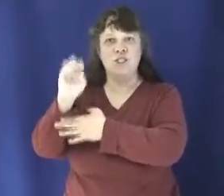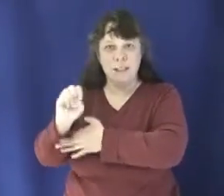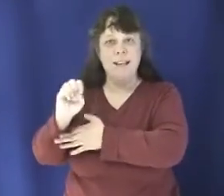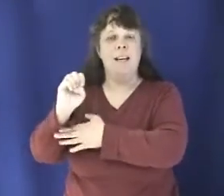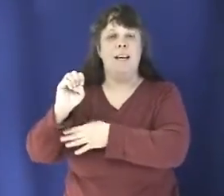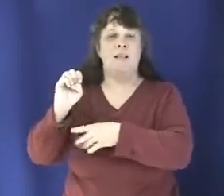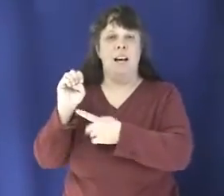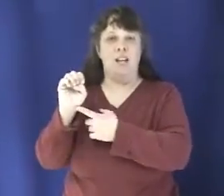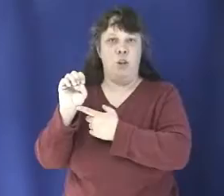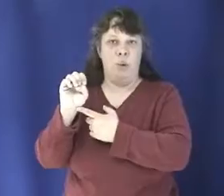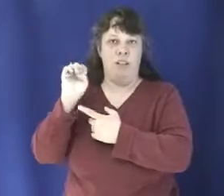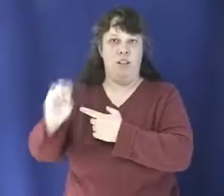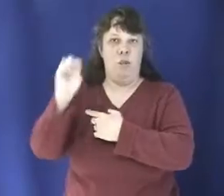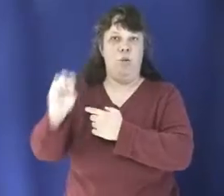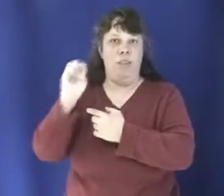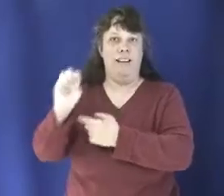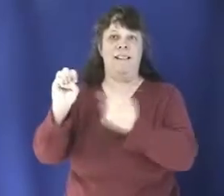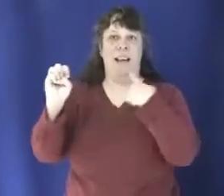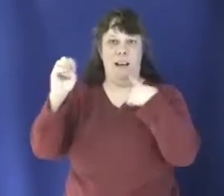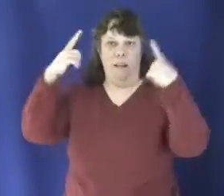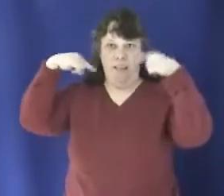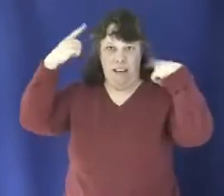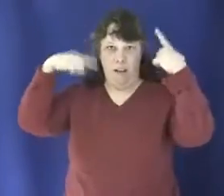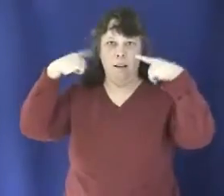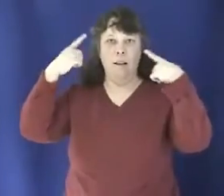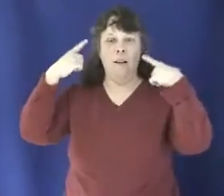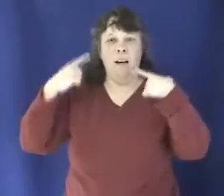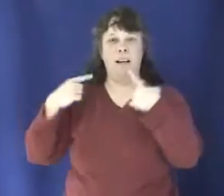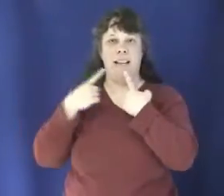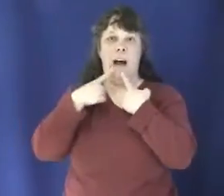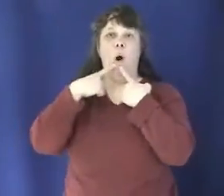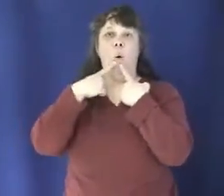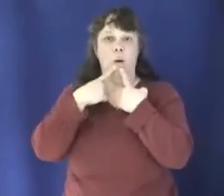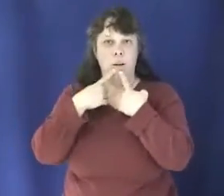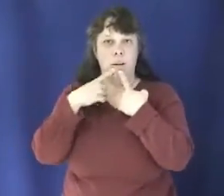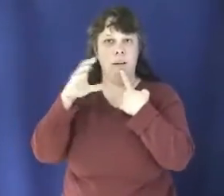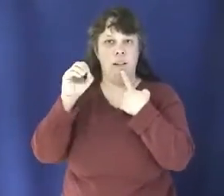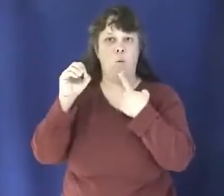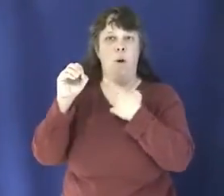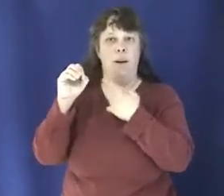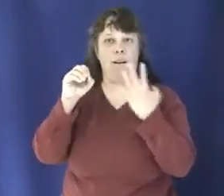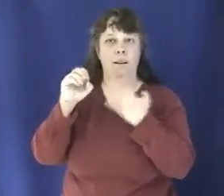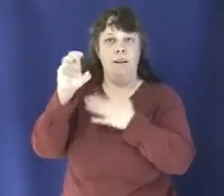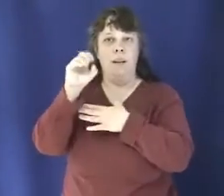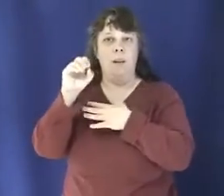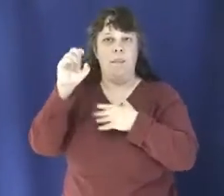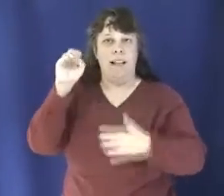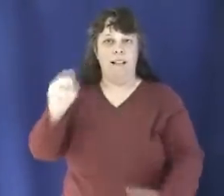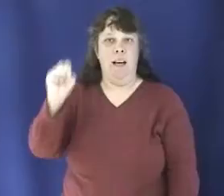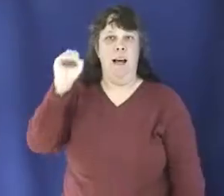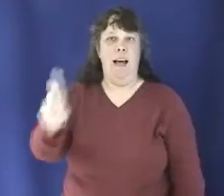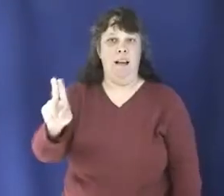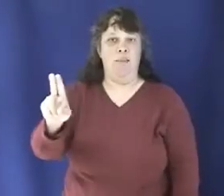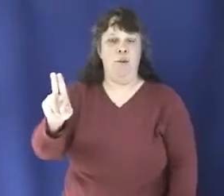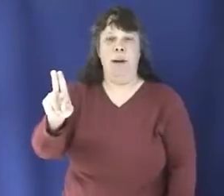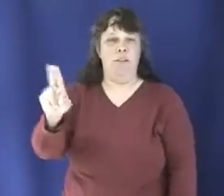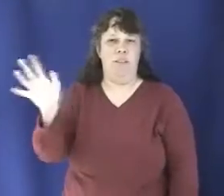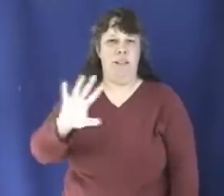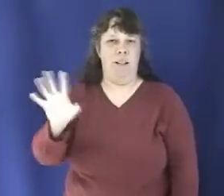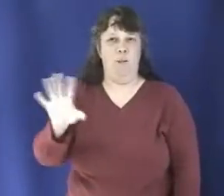b-ow-n-s is not so easy to do this and think, because ow is one, but that's two bounces. It doesn't